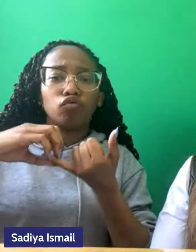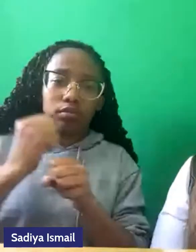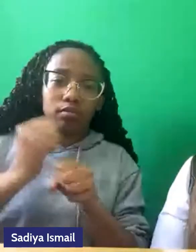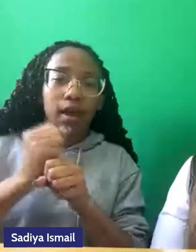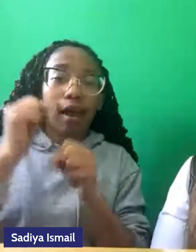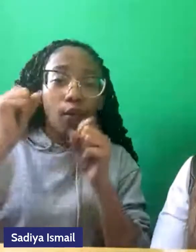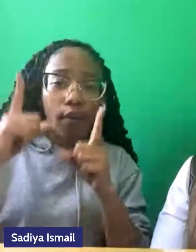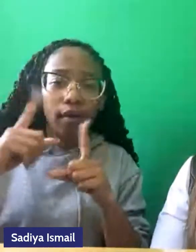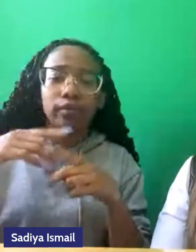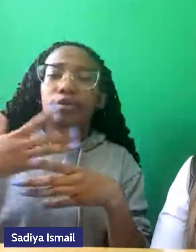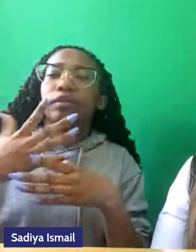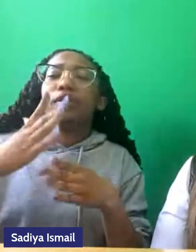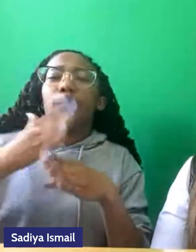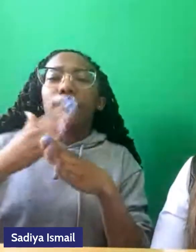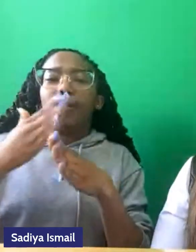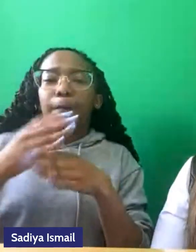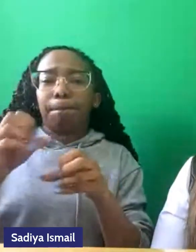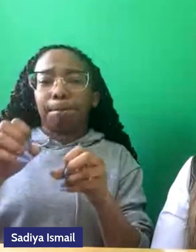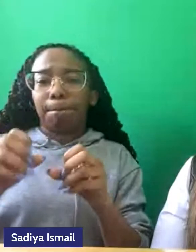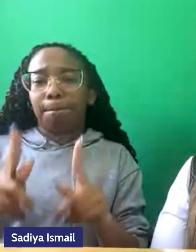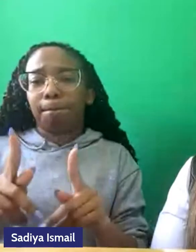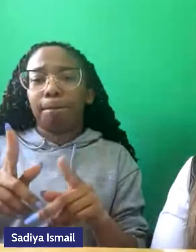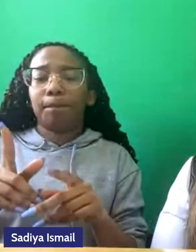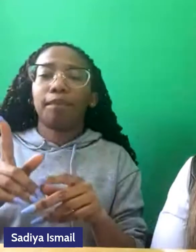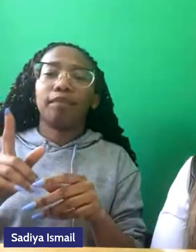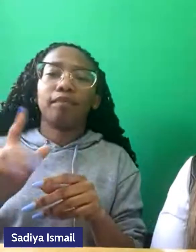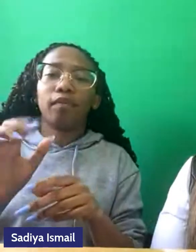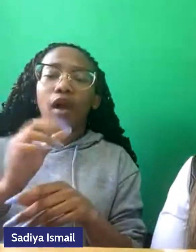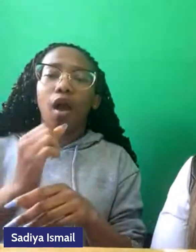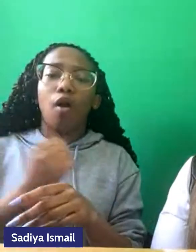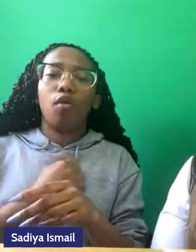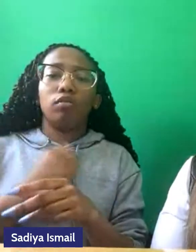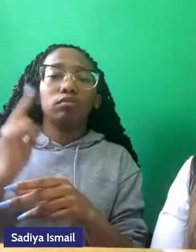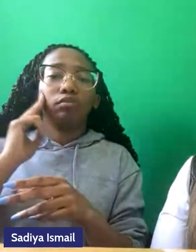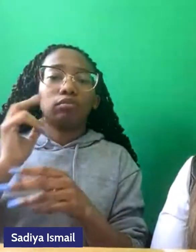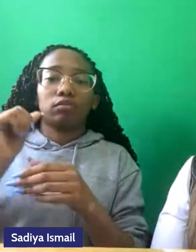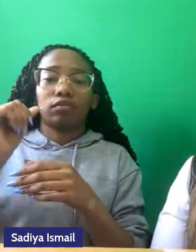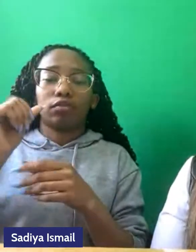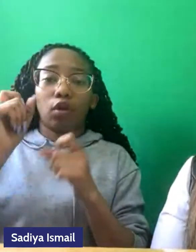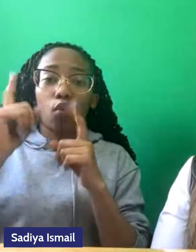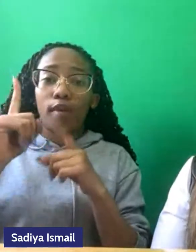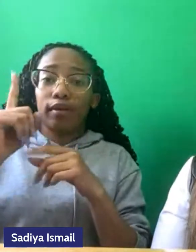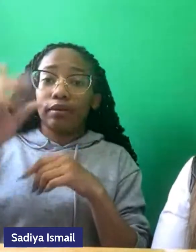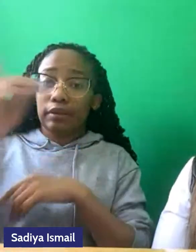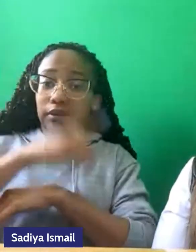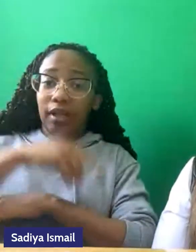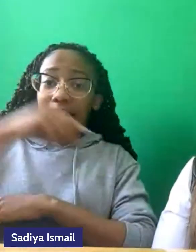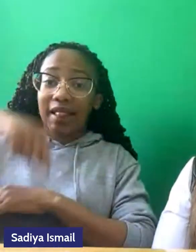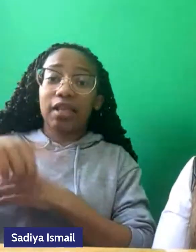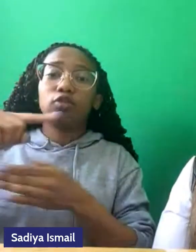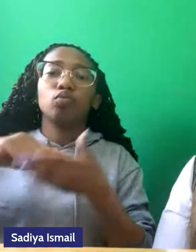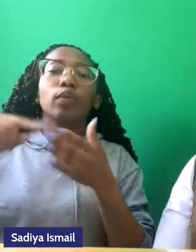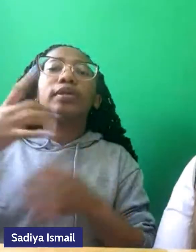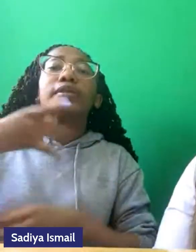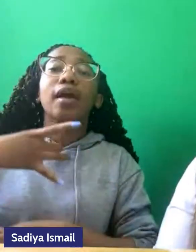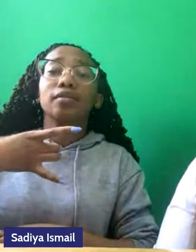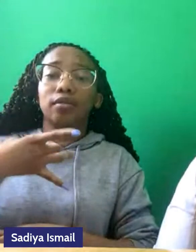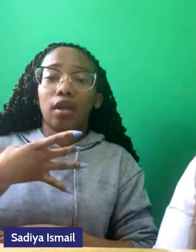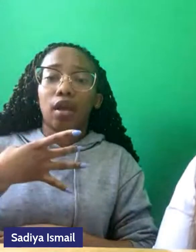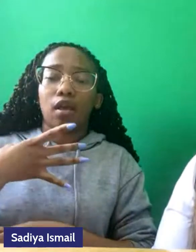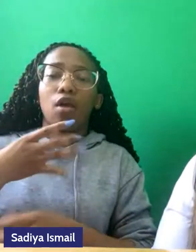with the skills that we do have. Our Deaf Awareness Day is this week, Saturday, where we would